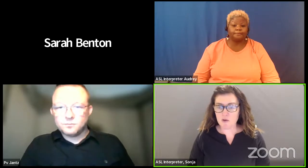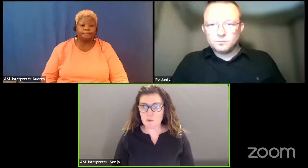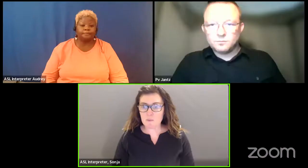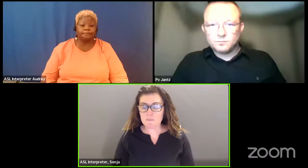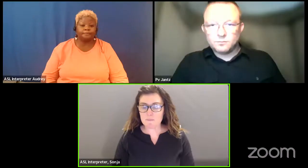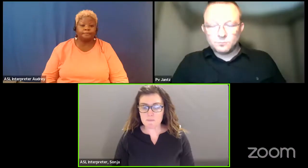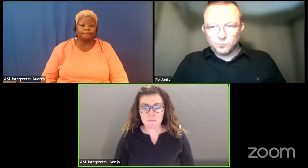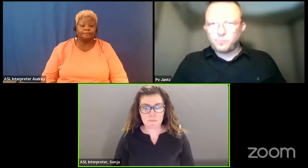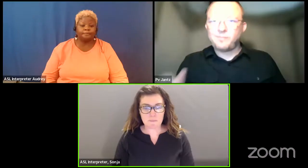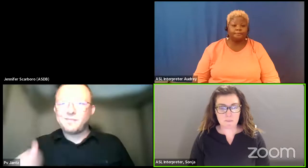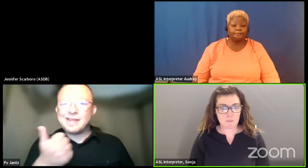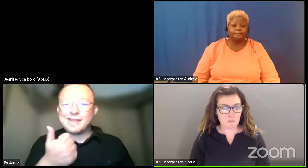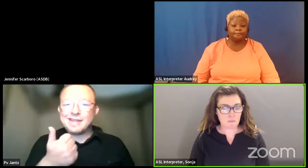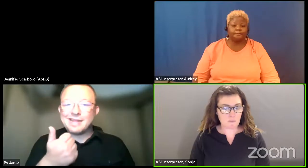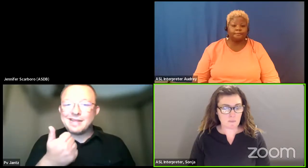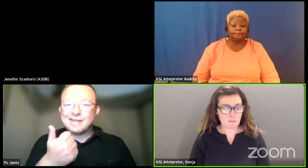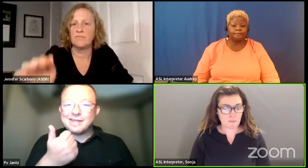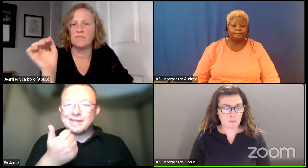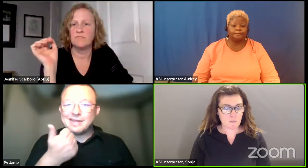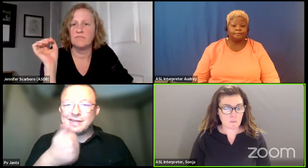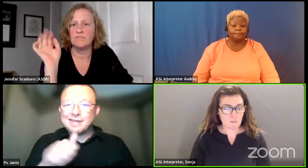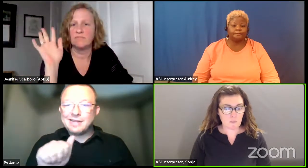Thank you.